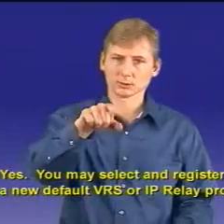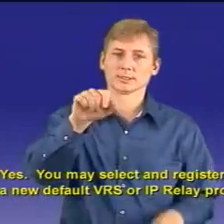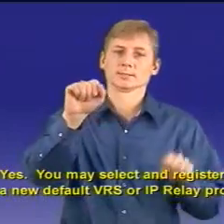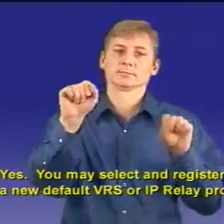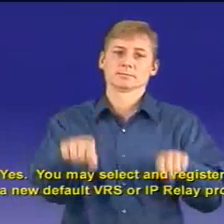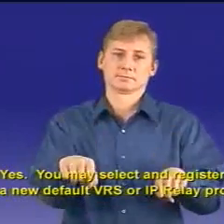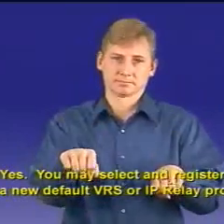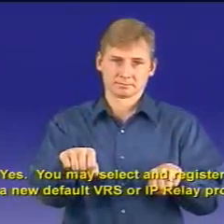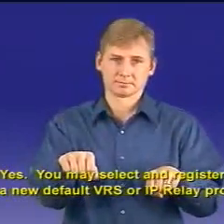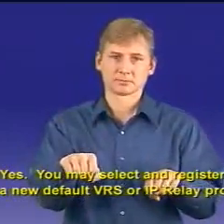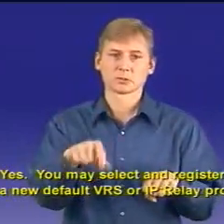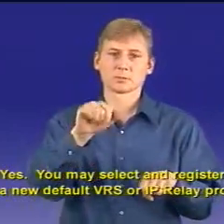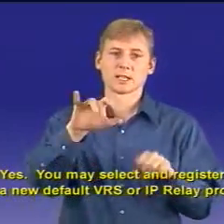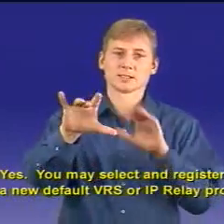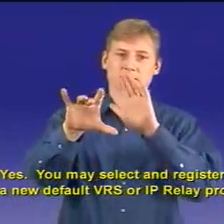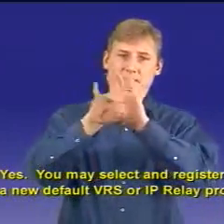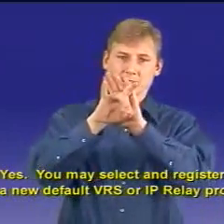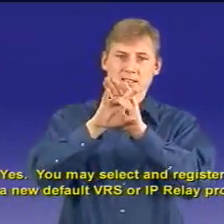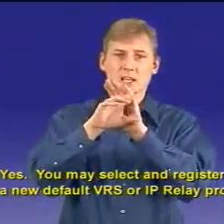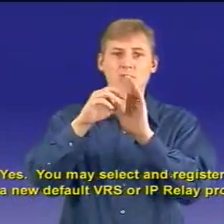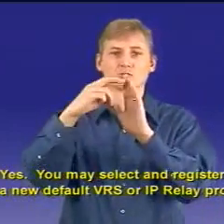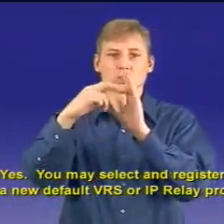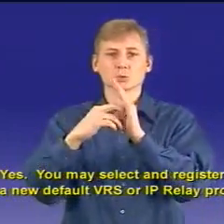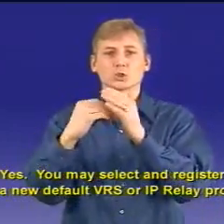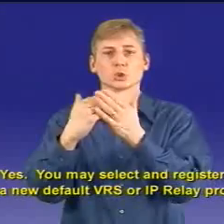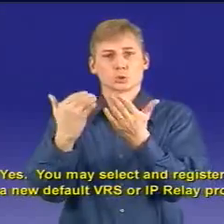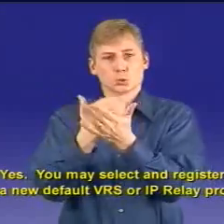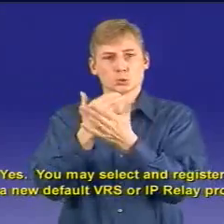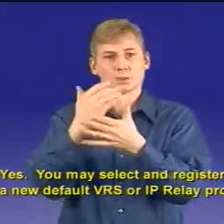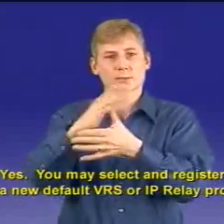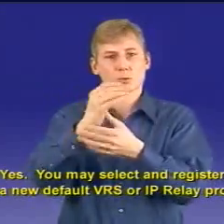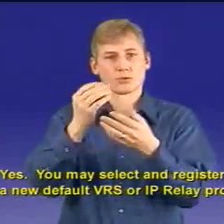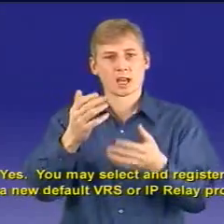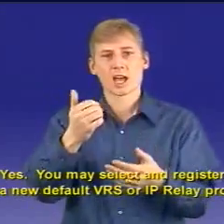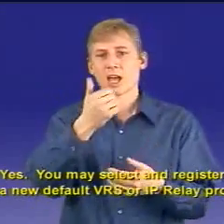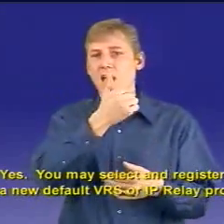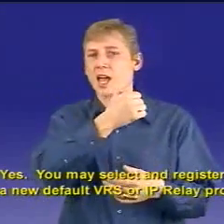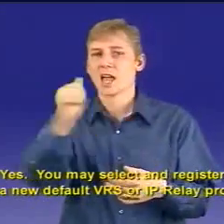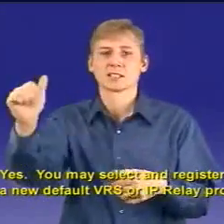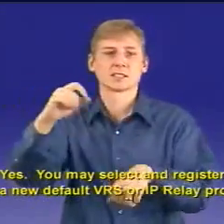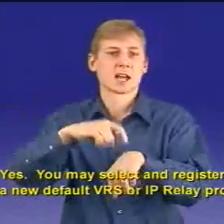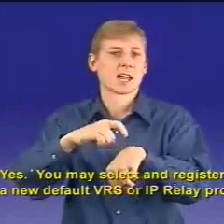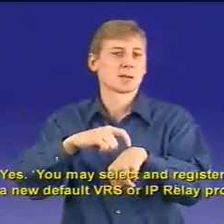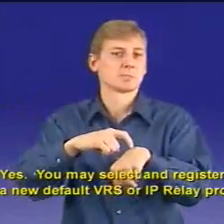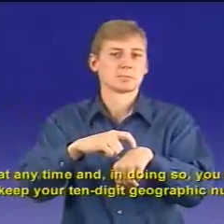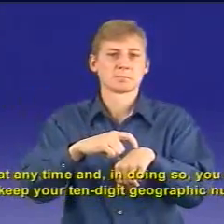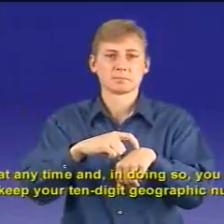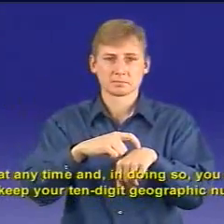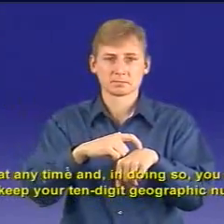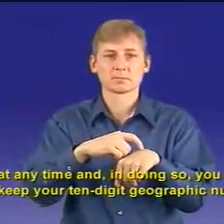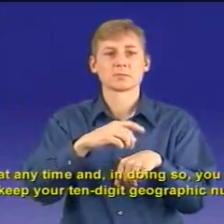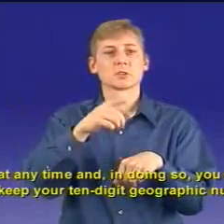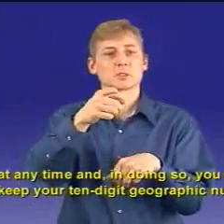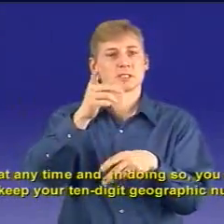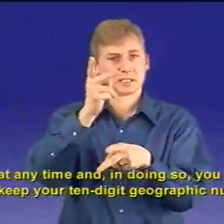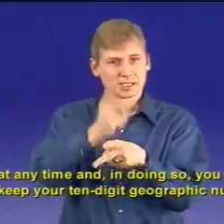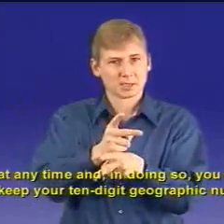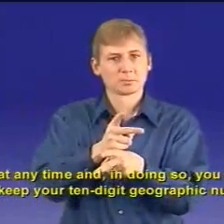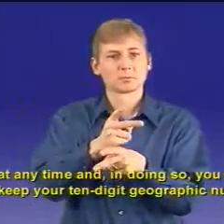Yes, you may select and register with a new default VRS or IP relay provider at any time, and